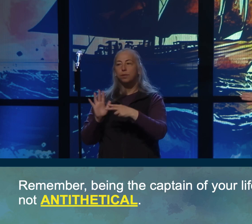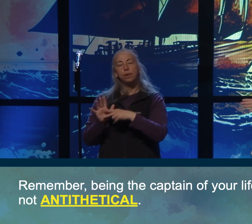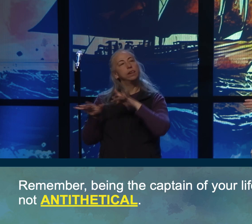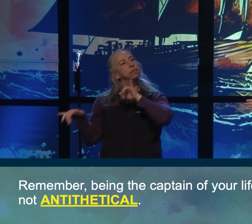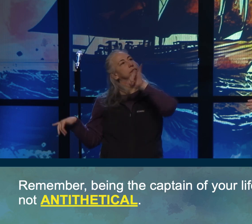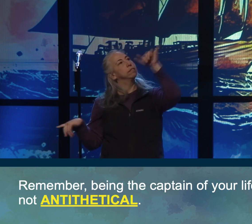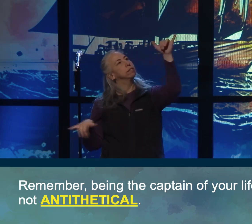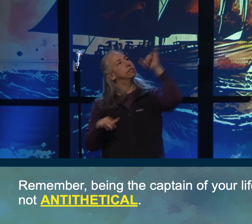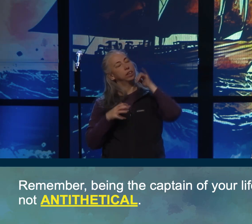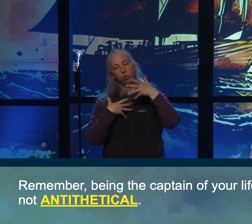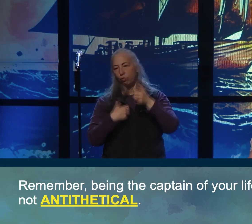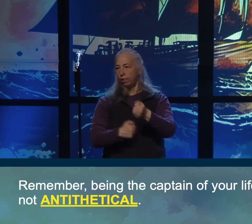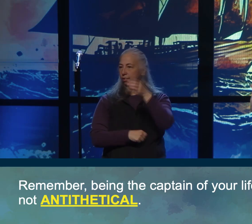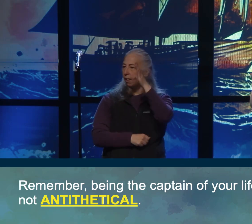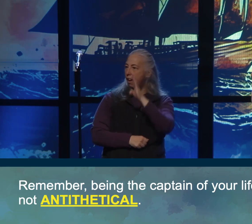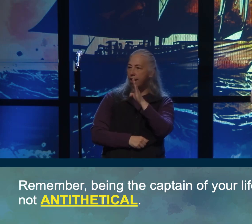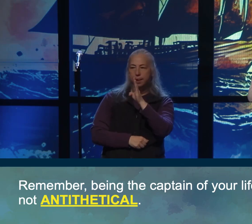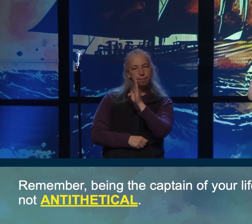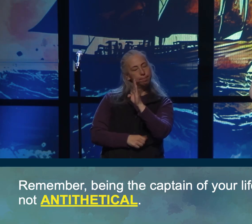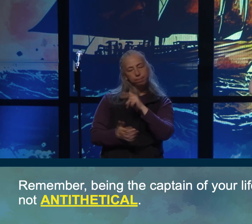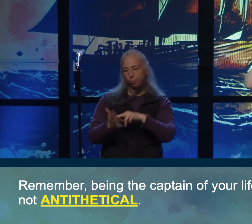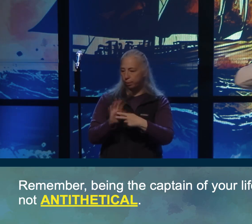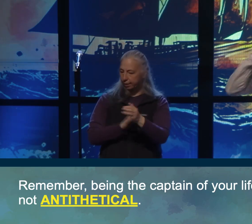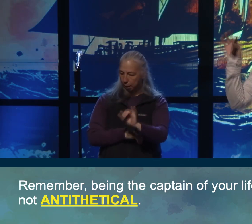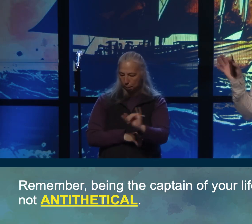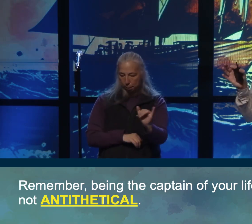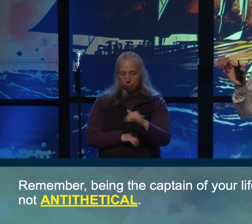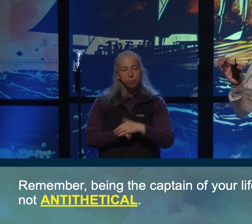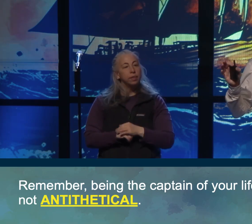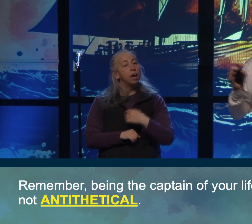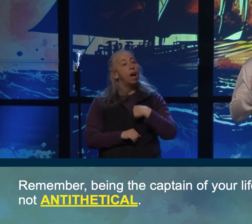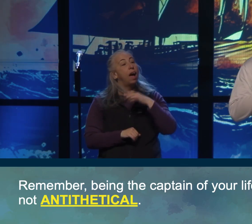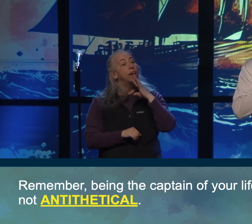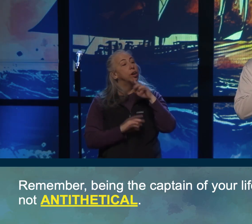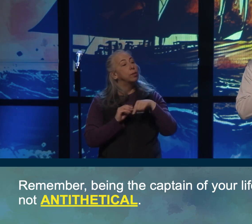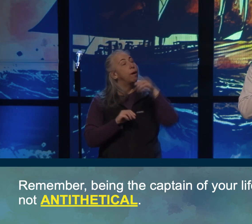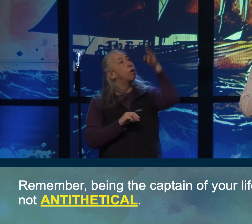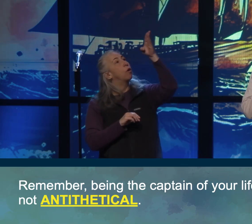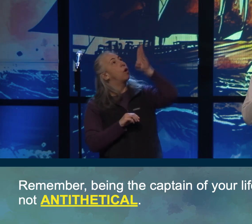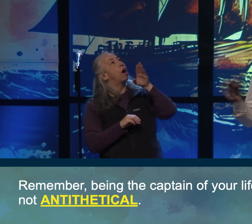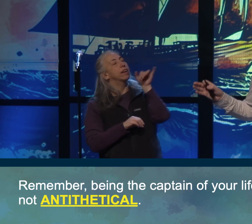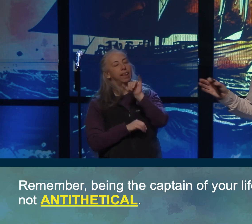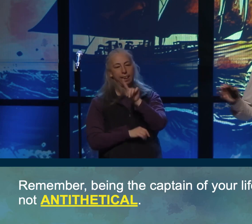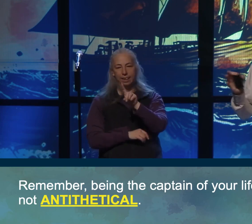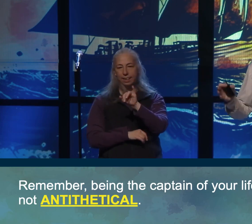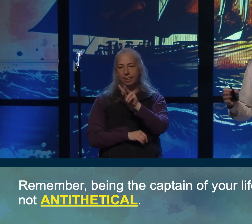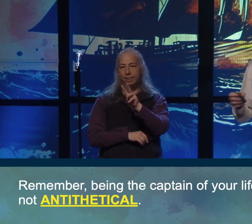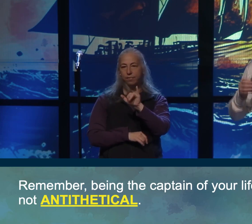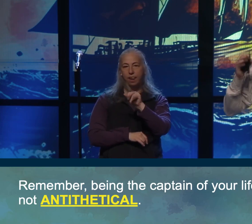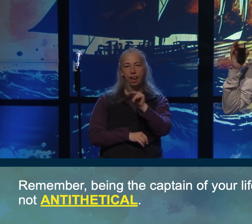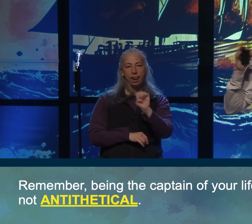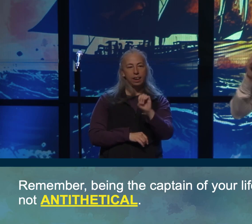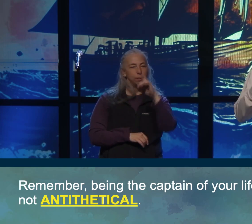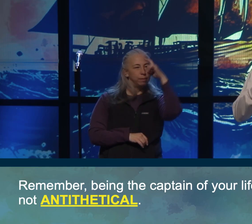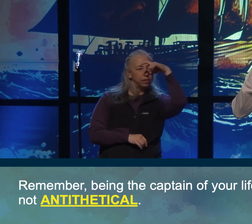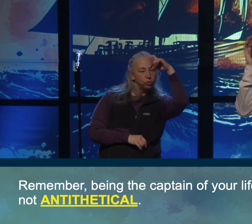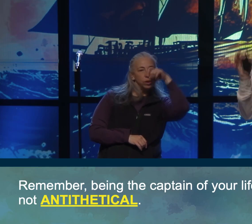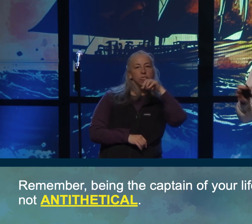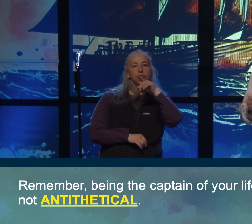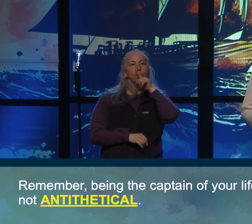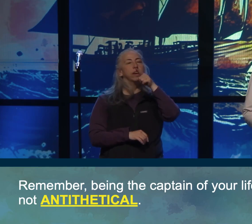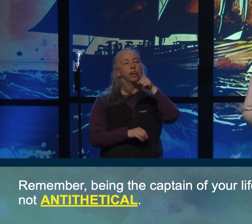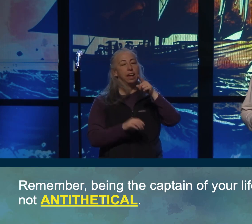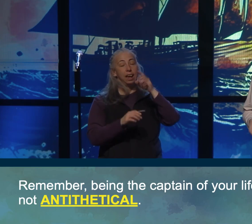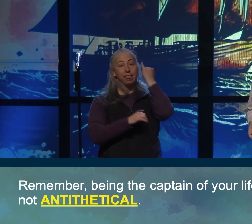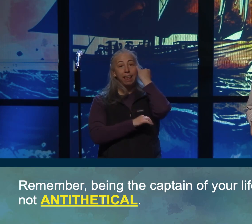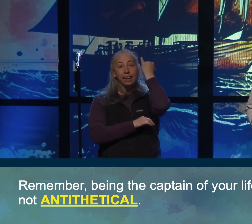God. And I talk about God as a divine mystery. I think we've done way too much damage to the idea of God by thinking